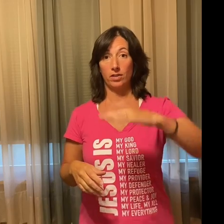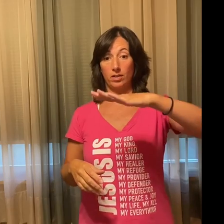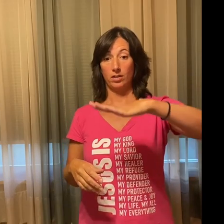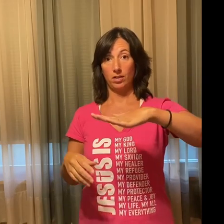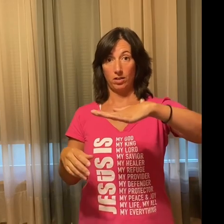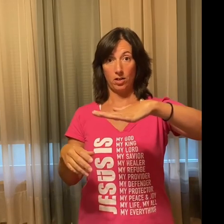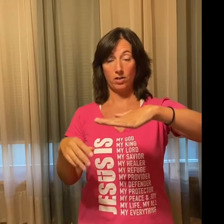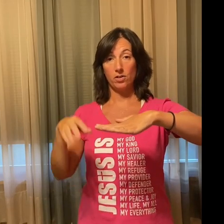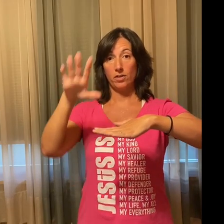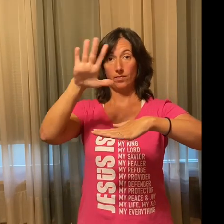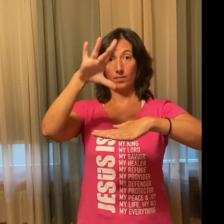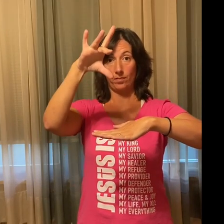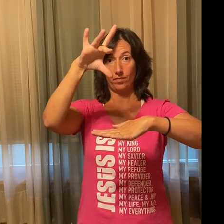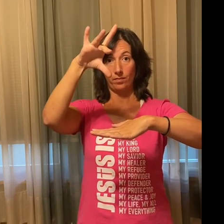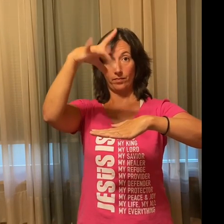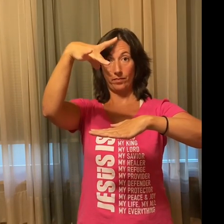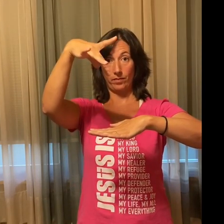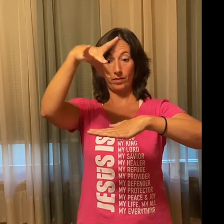earth.